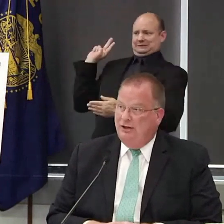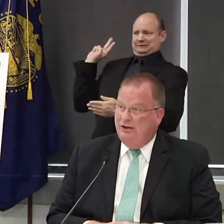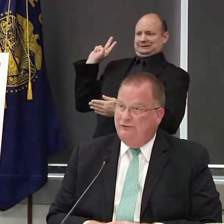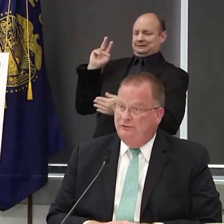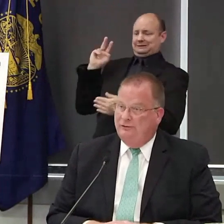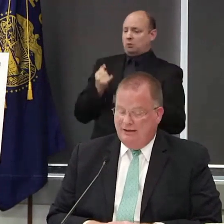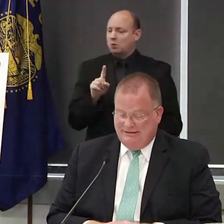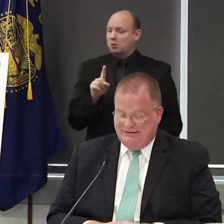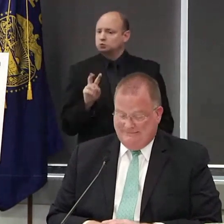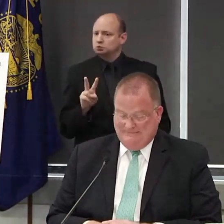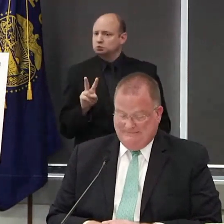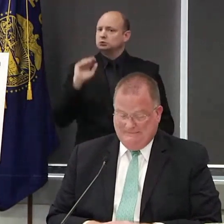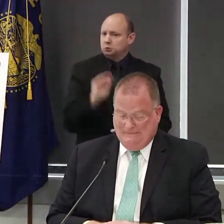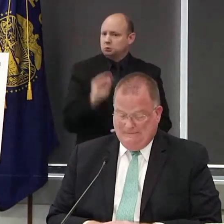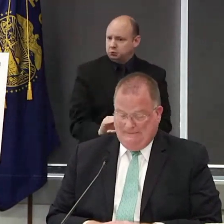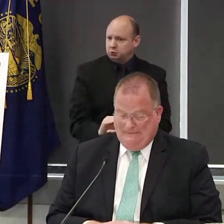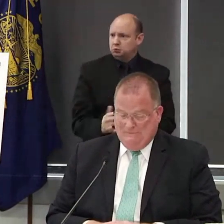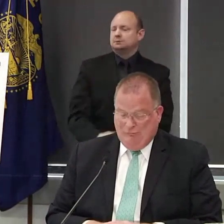cases of COVID-19.